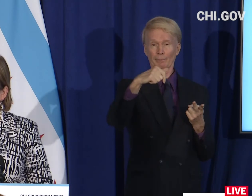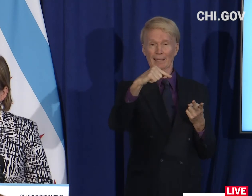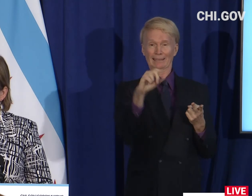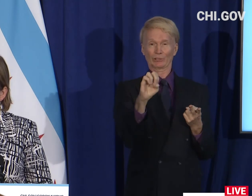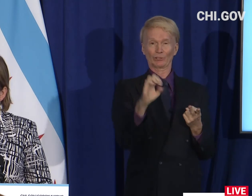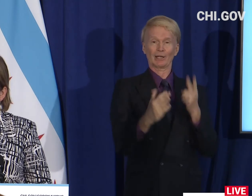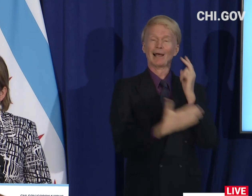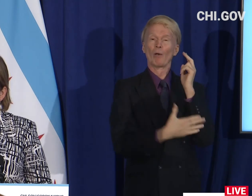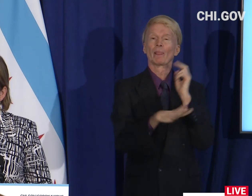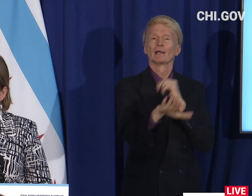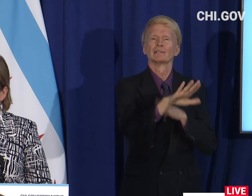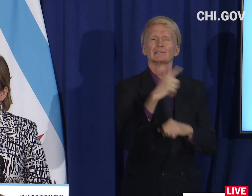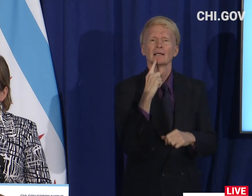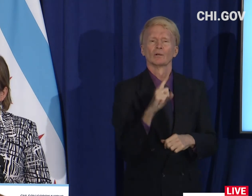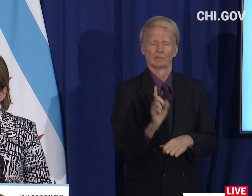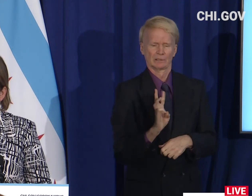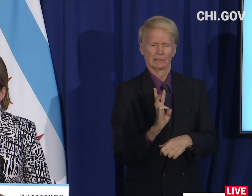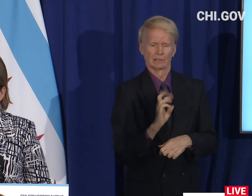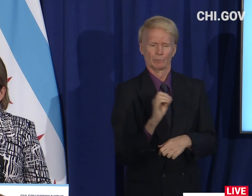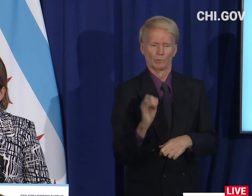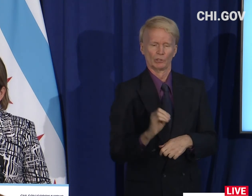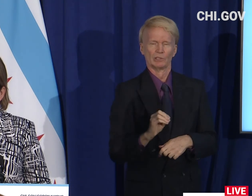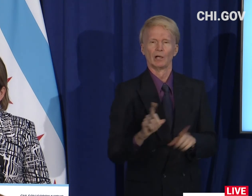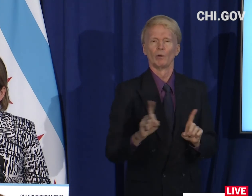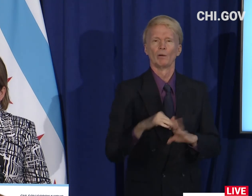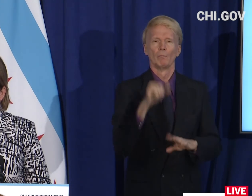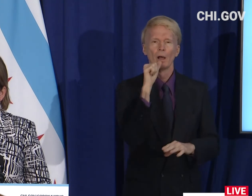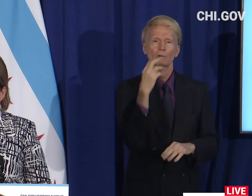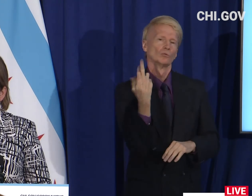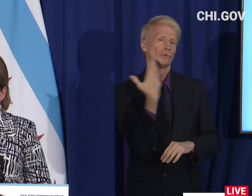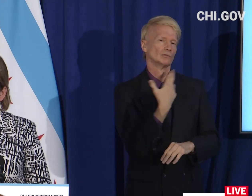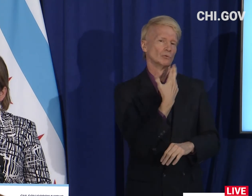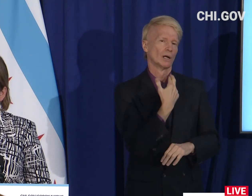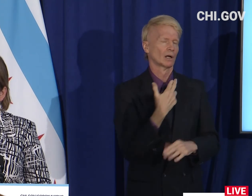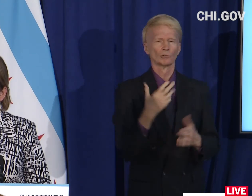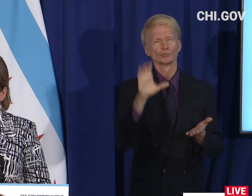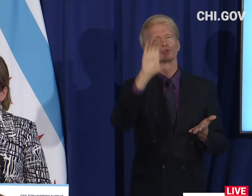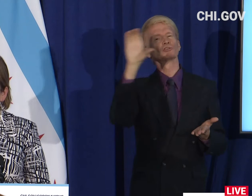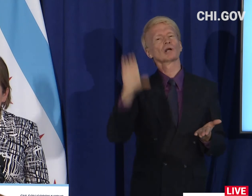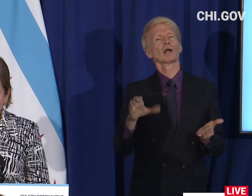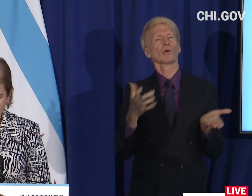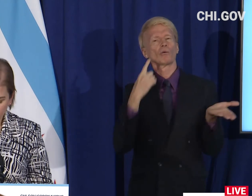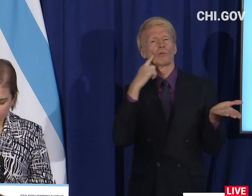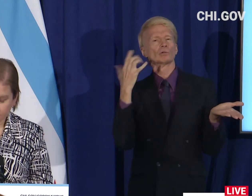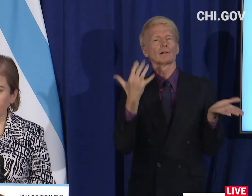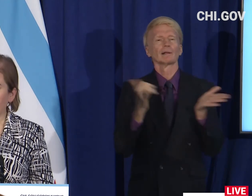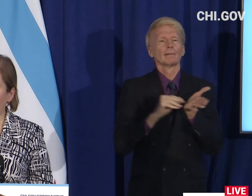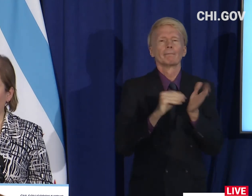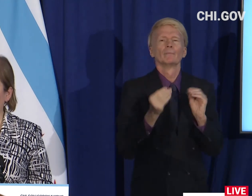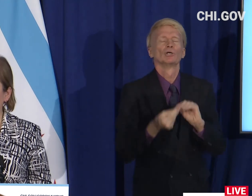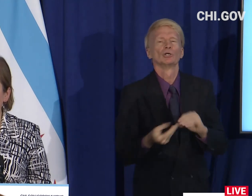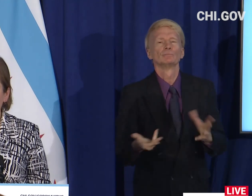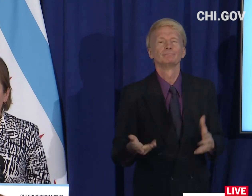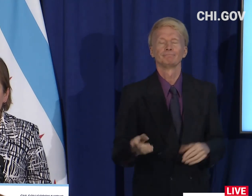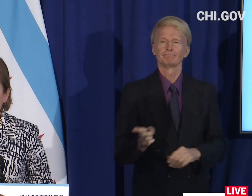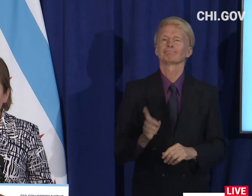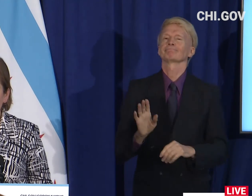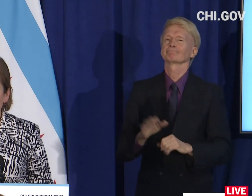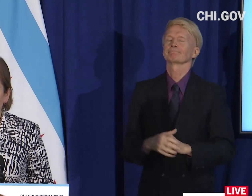shows 6% of transmission at bars and restaurants. What does Chicago show? So what I can say about that